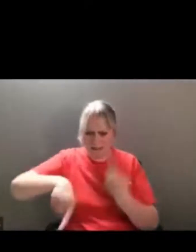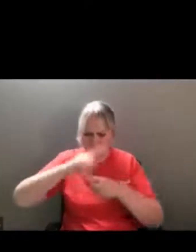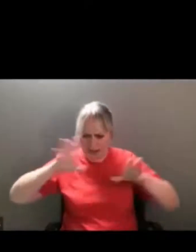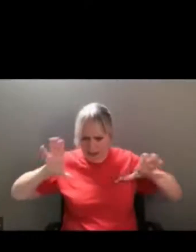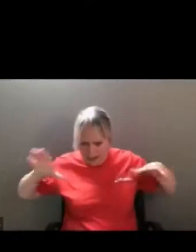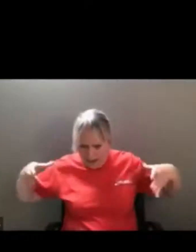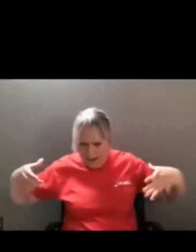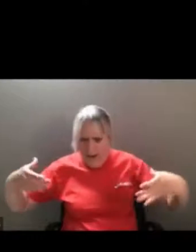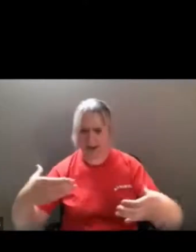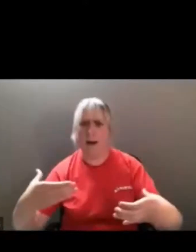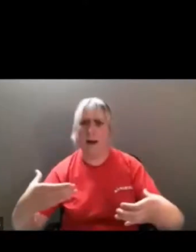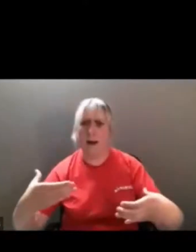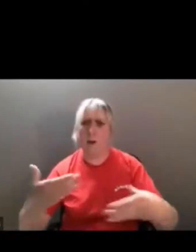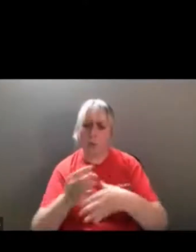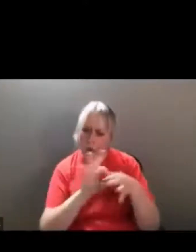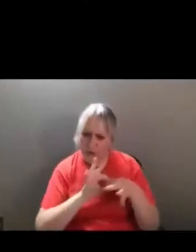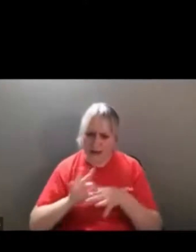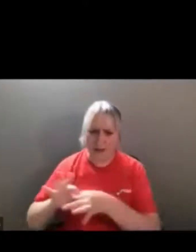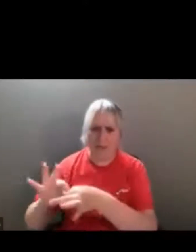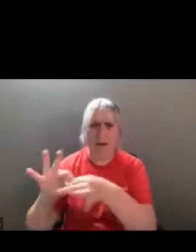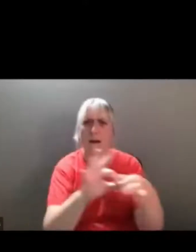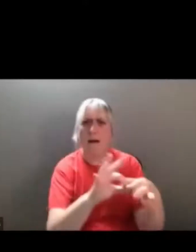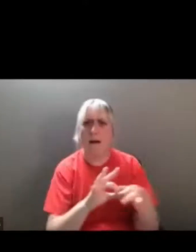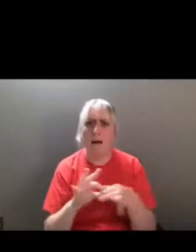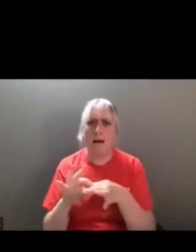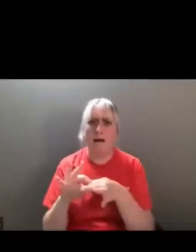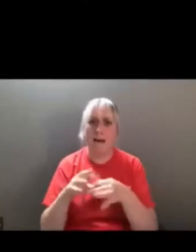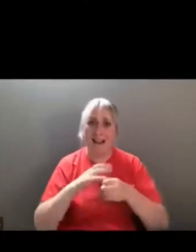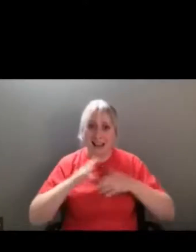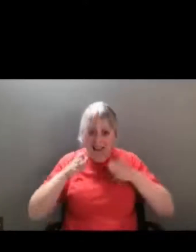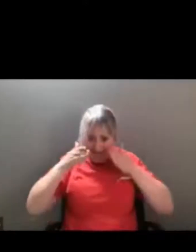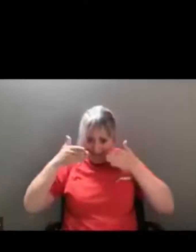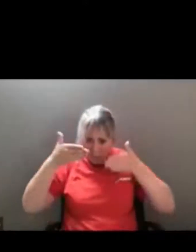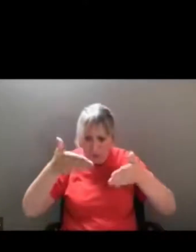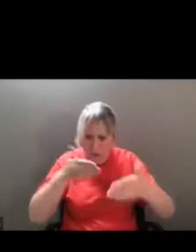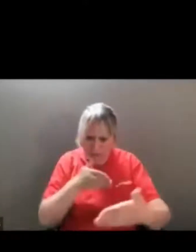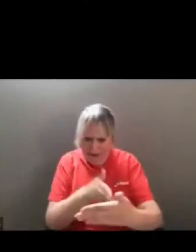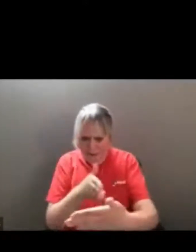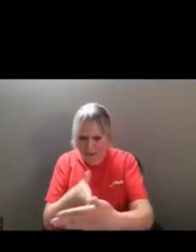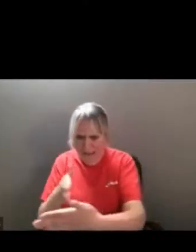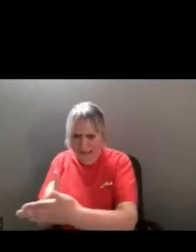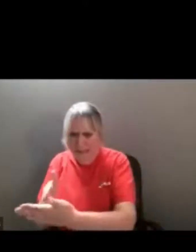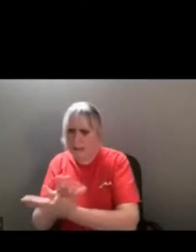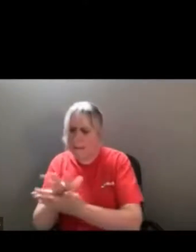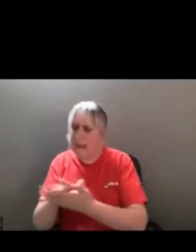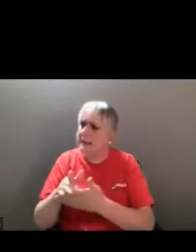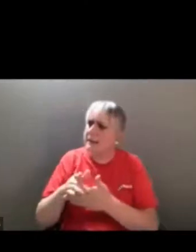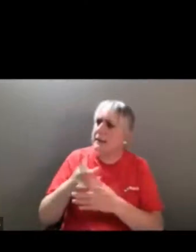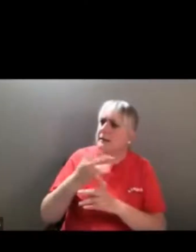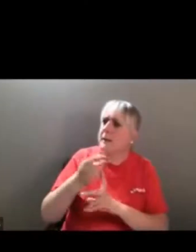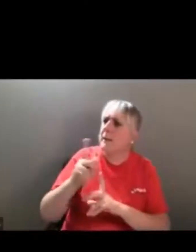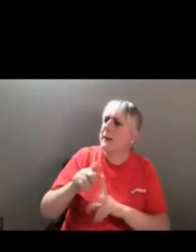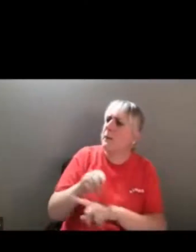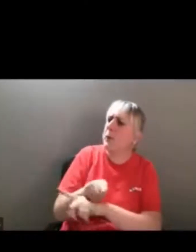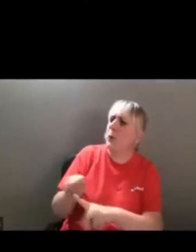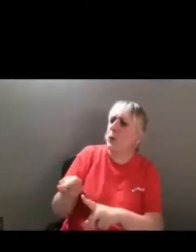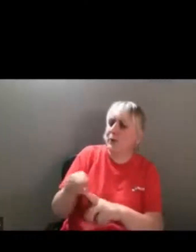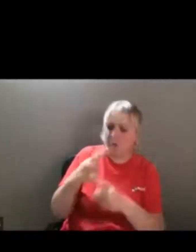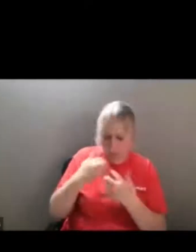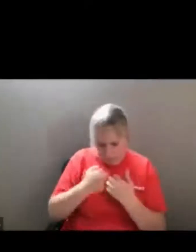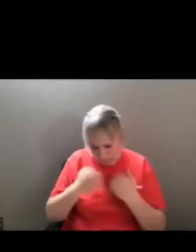The focus on material barriers is also able to draw in those who may not previously have identified as disabled.